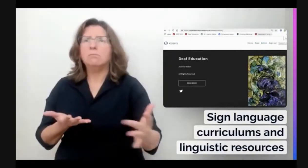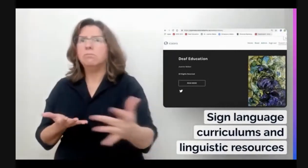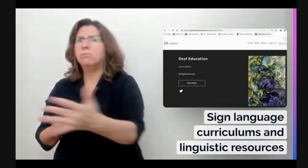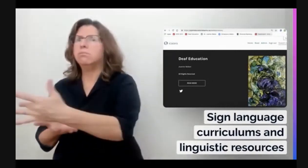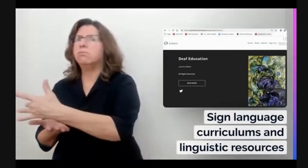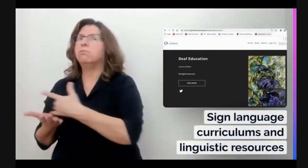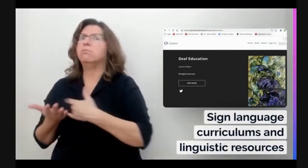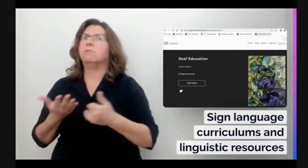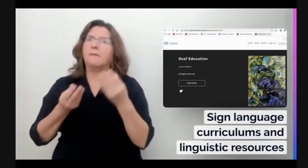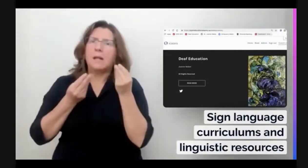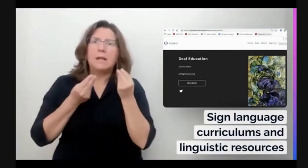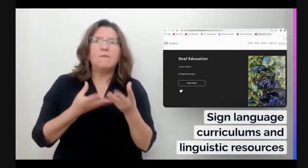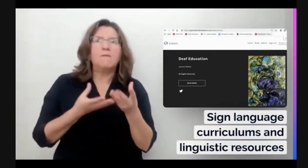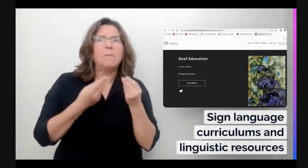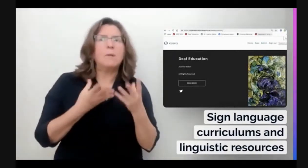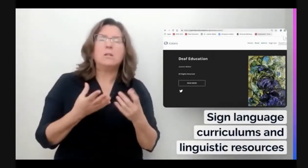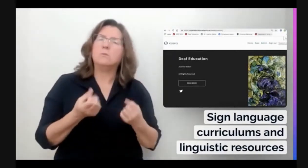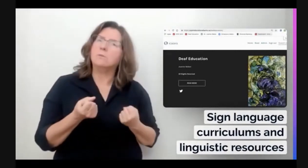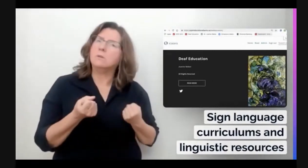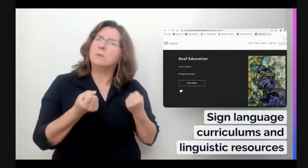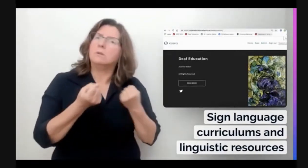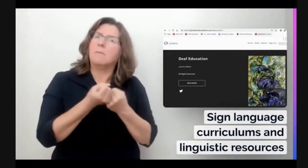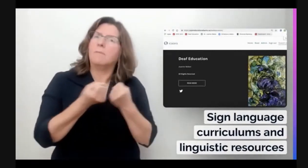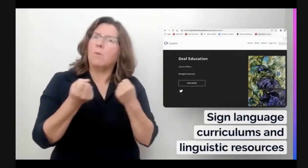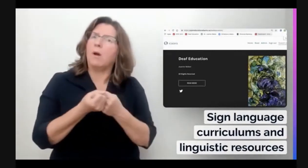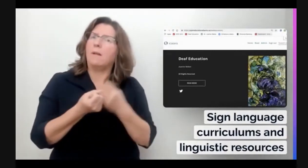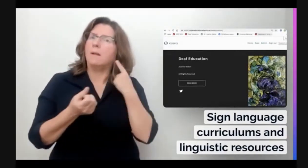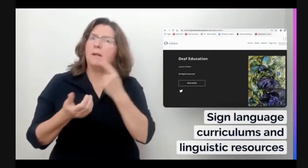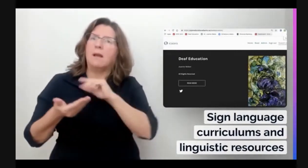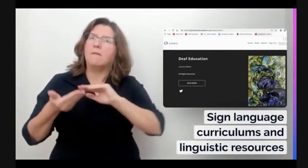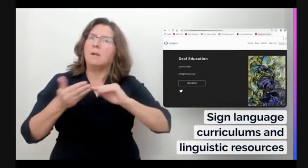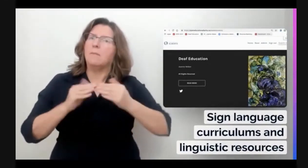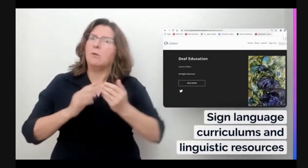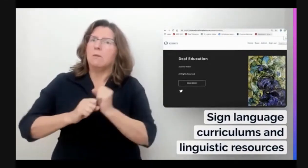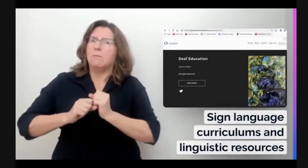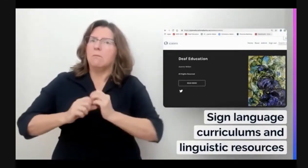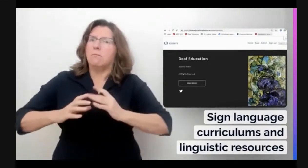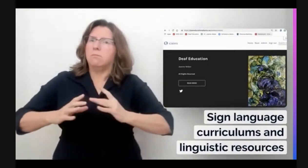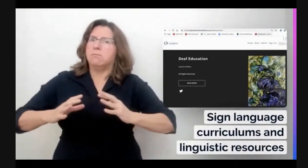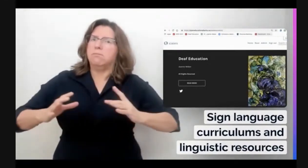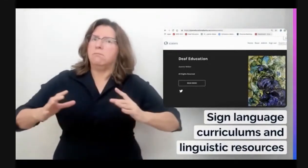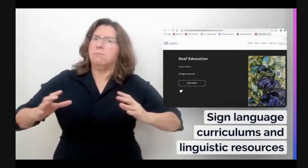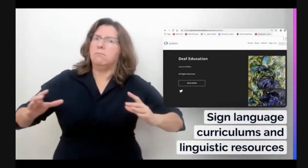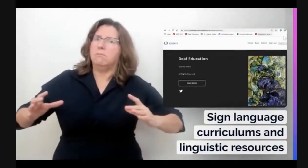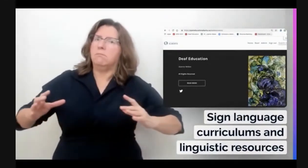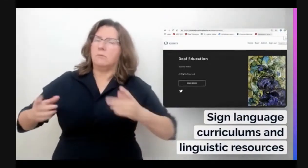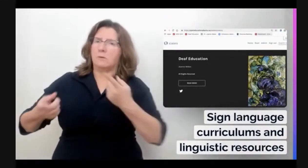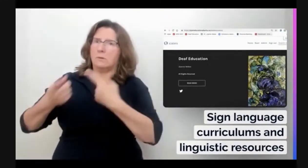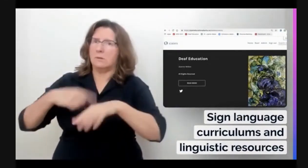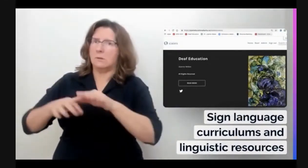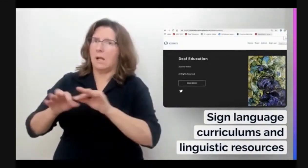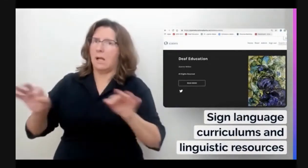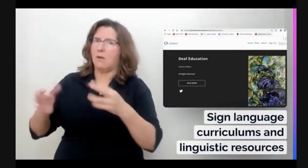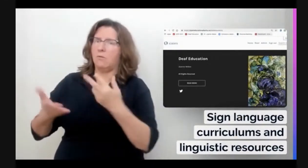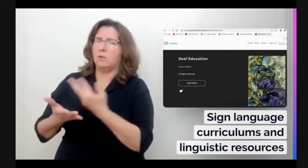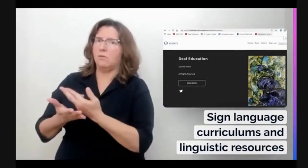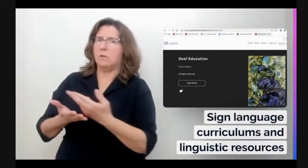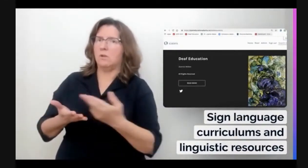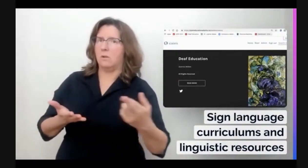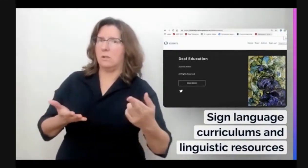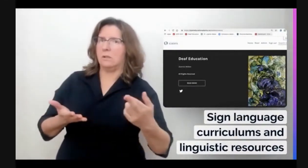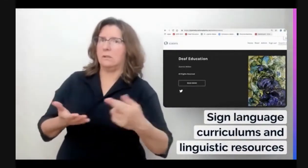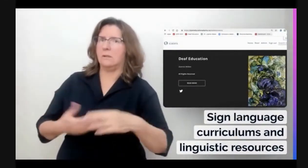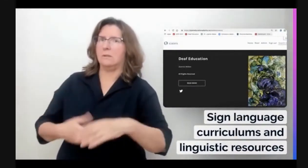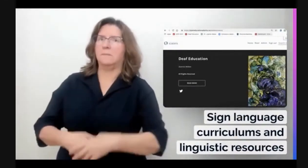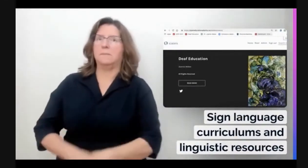on those resources. Include universities and researchers in the development of sign language curriculums. There is a